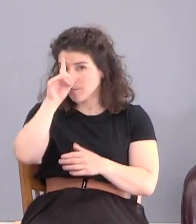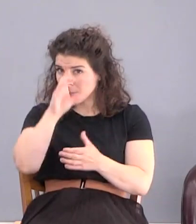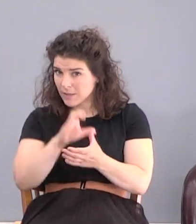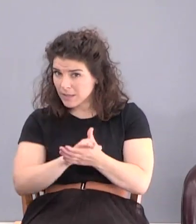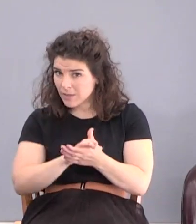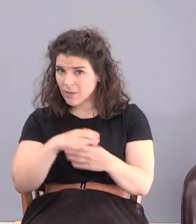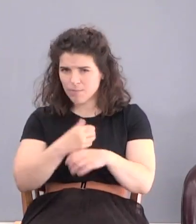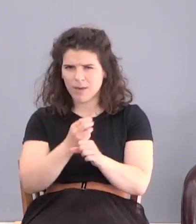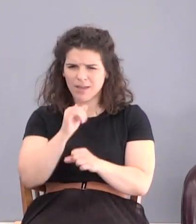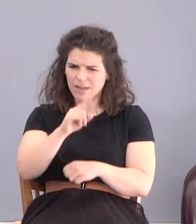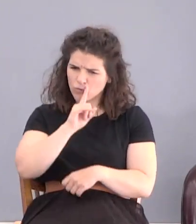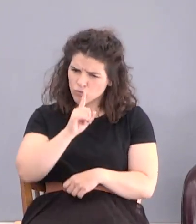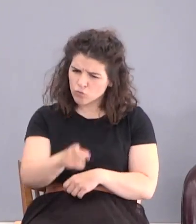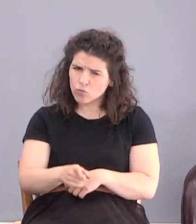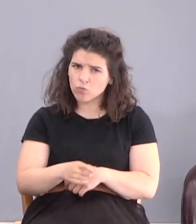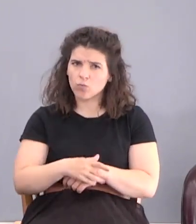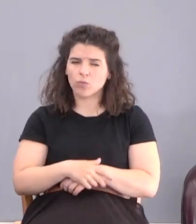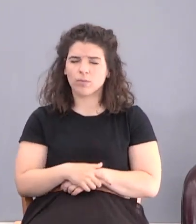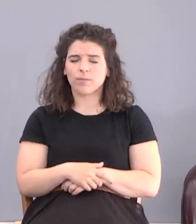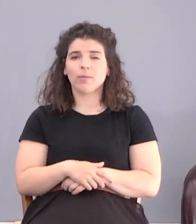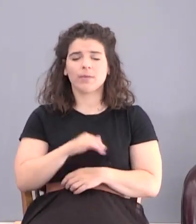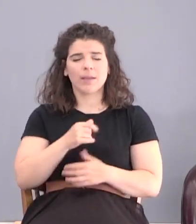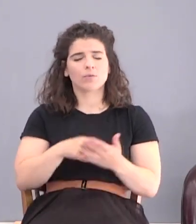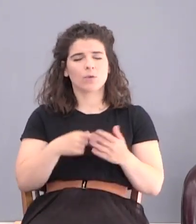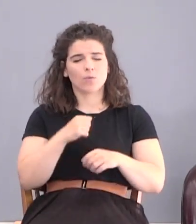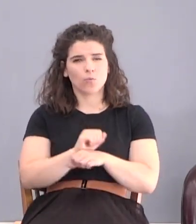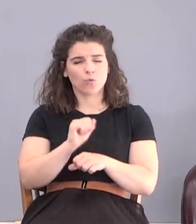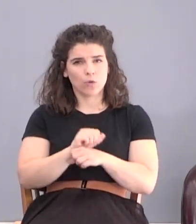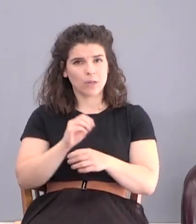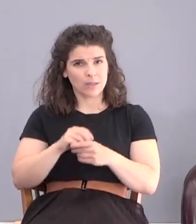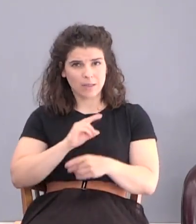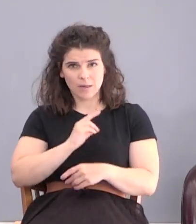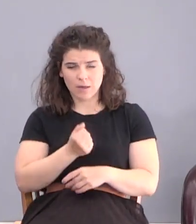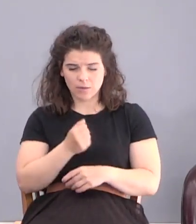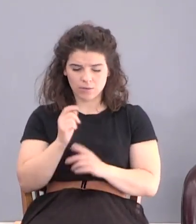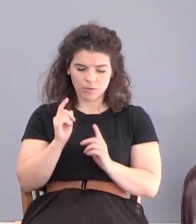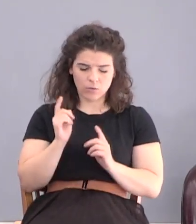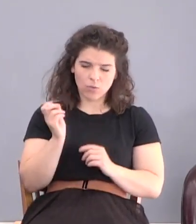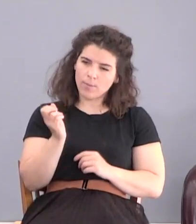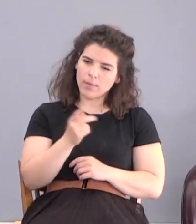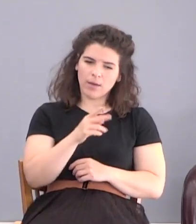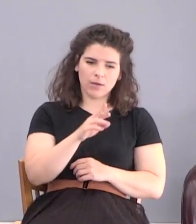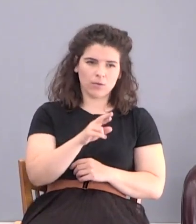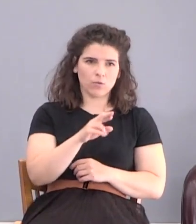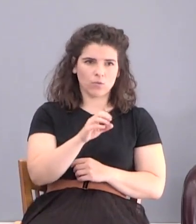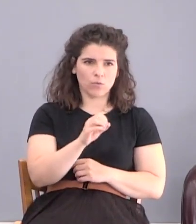be true. That's what works in us. So in Romans, turn to Romans 8.